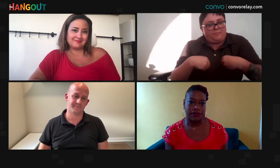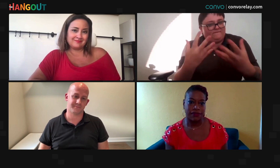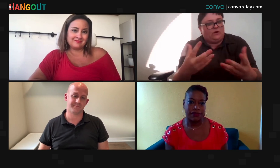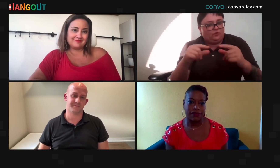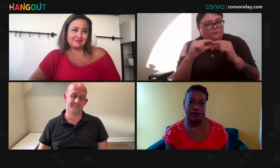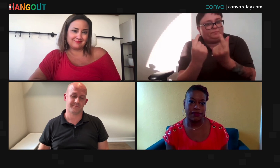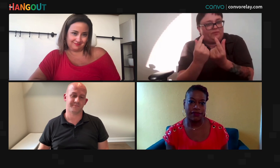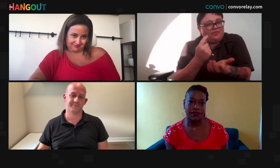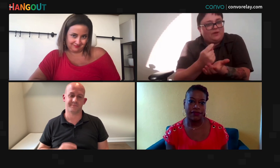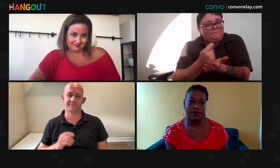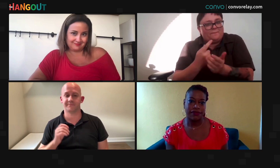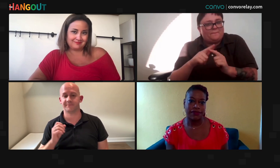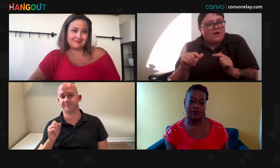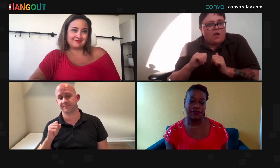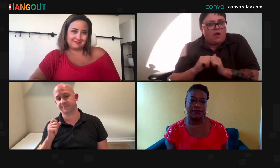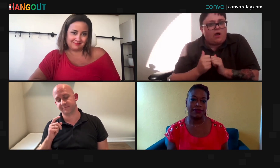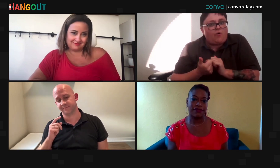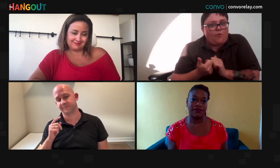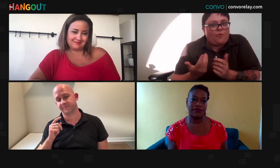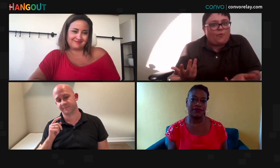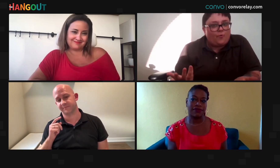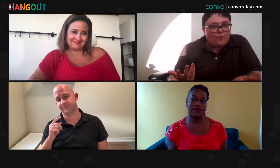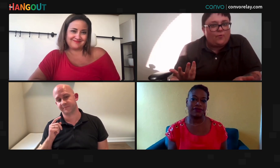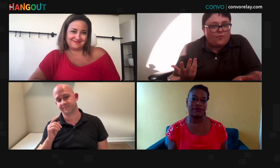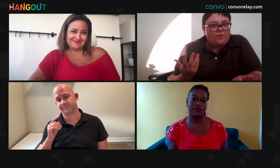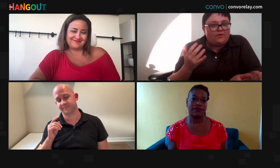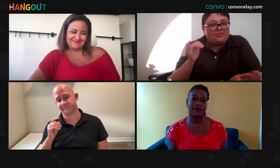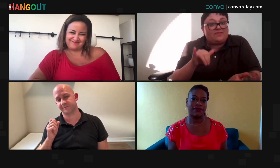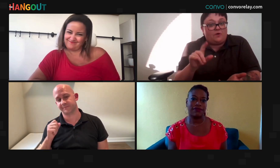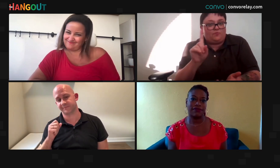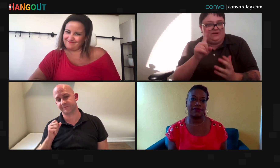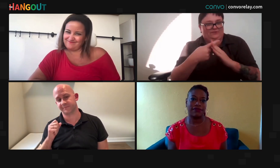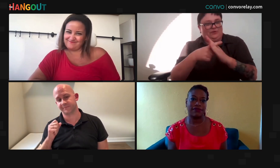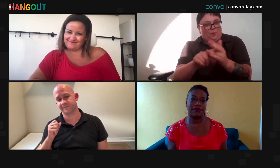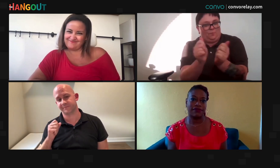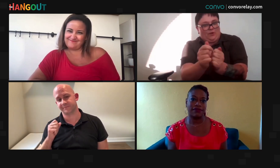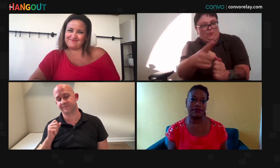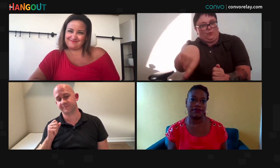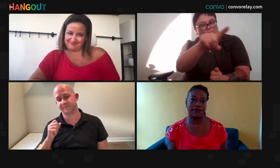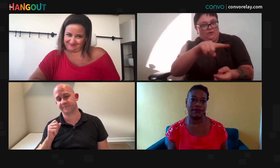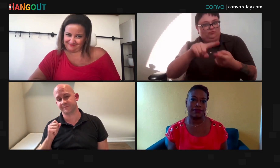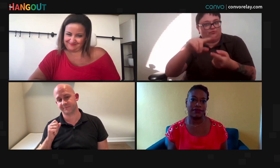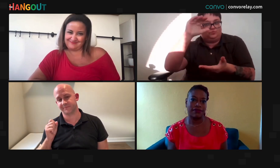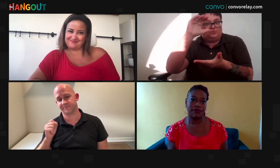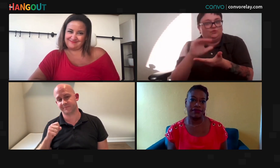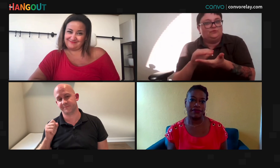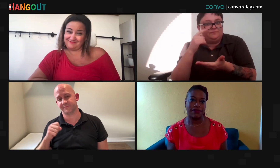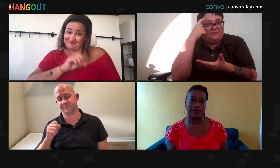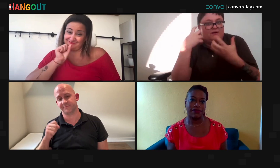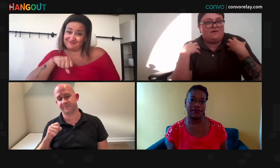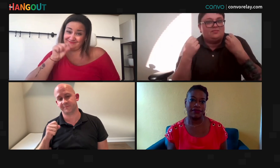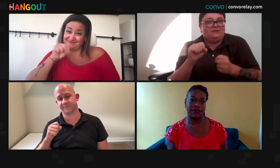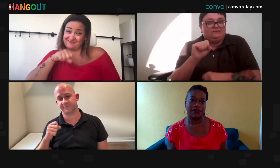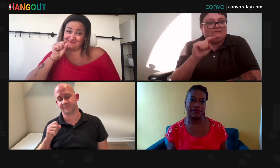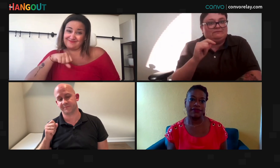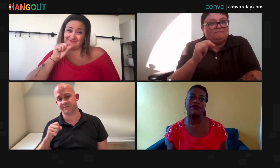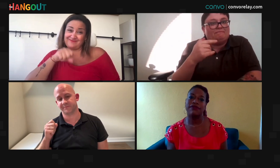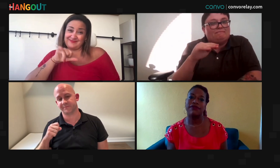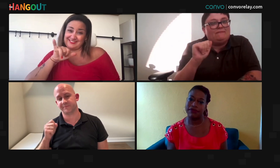think about. And I want to provide group therapy, but how do we go about doing so? And it starts with you, reducing